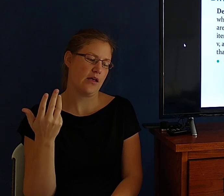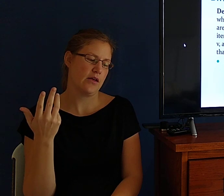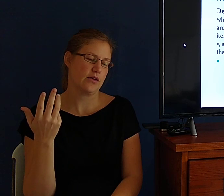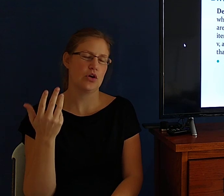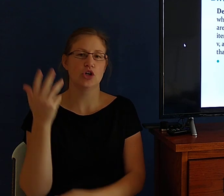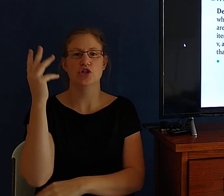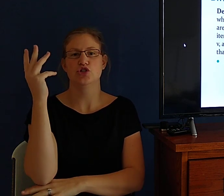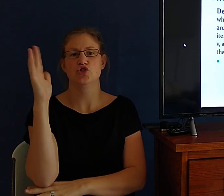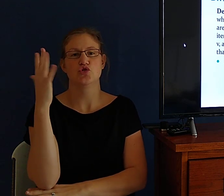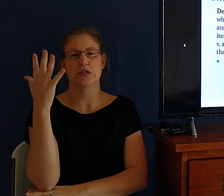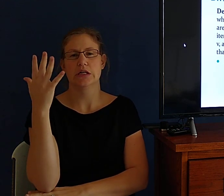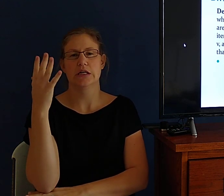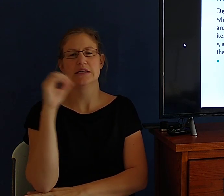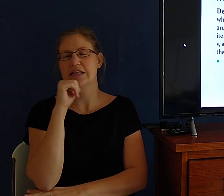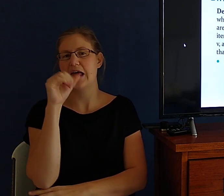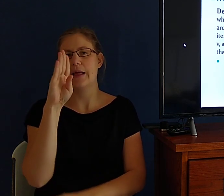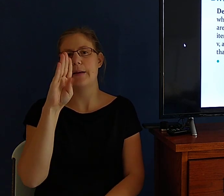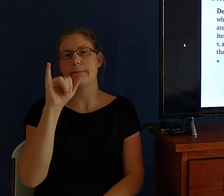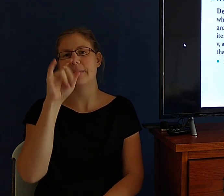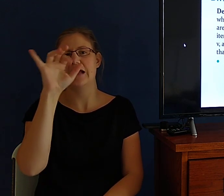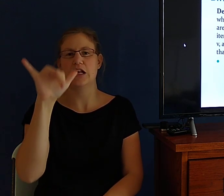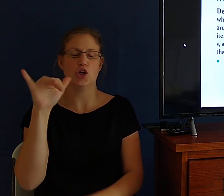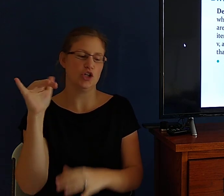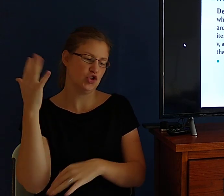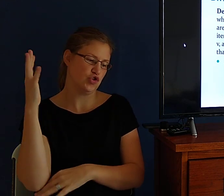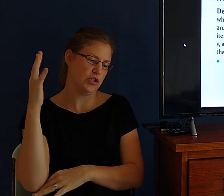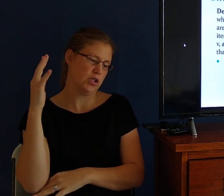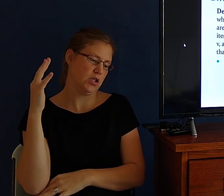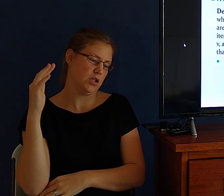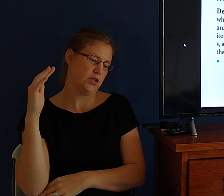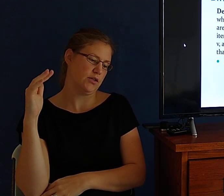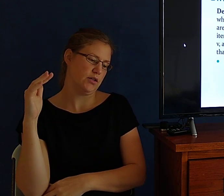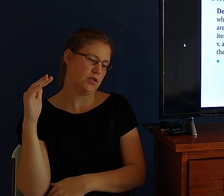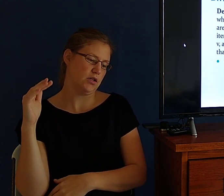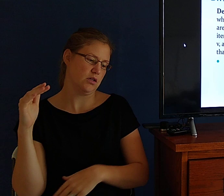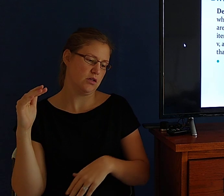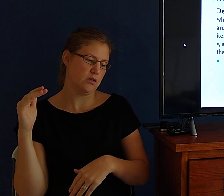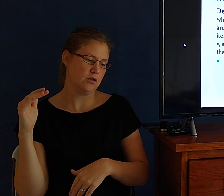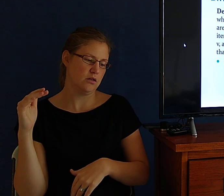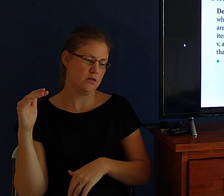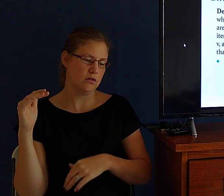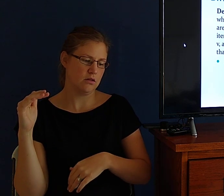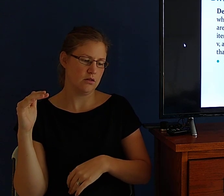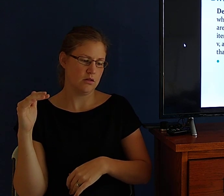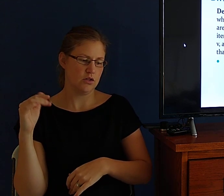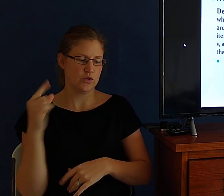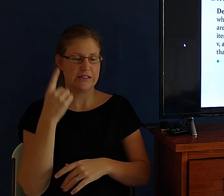tree. It's not a binary tree. A tree, for example, like that. Okay, so this tree